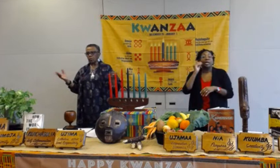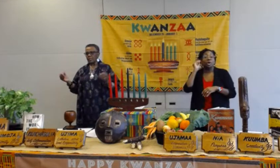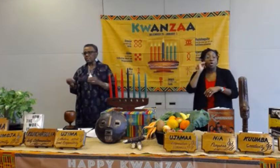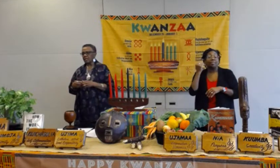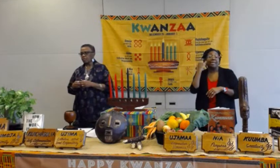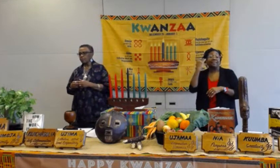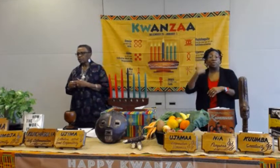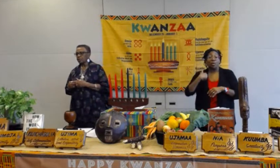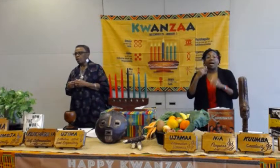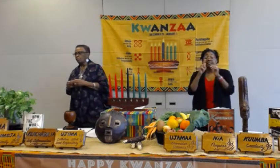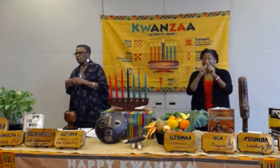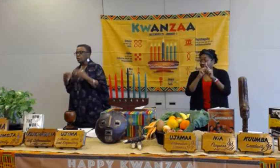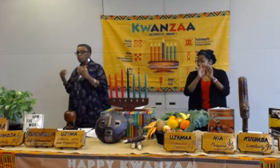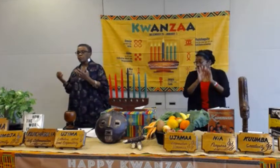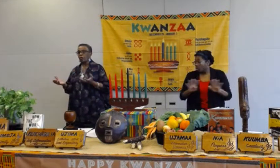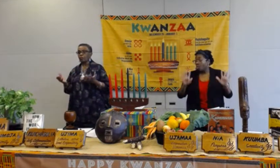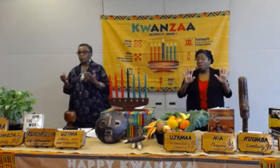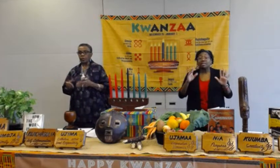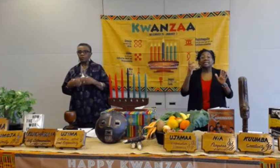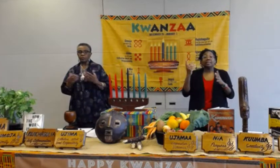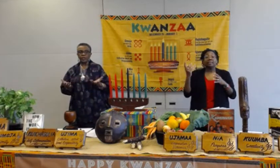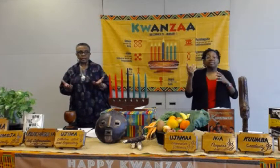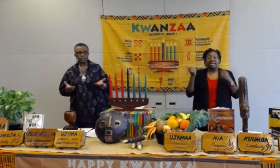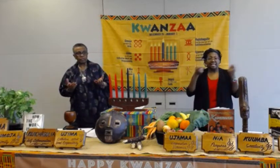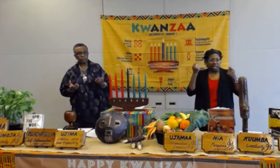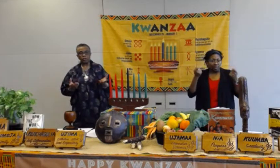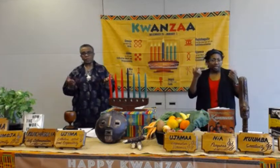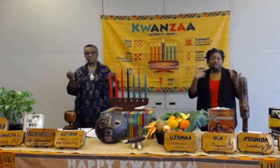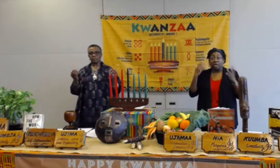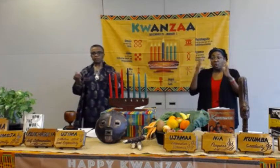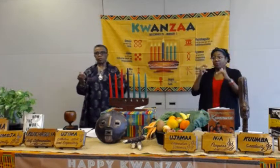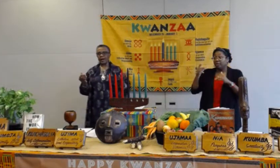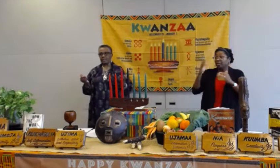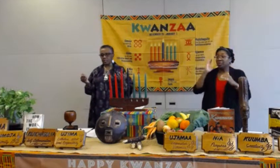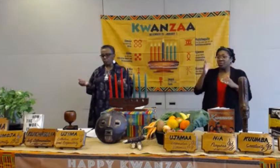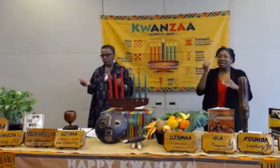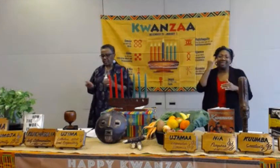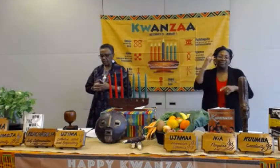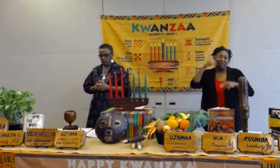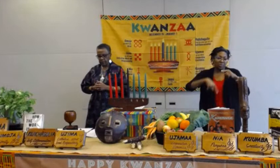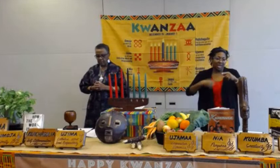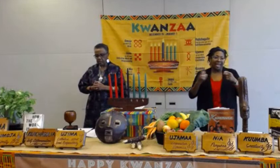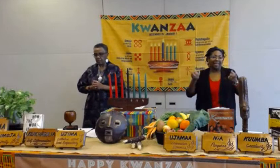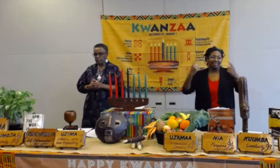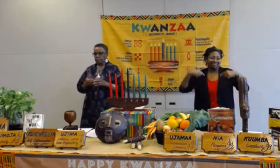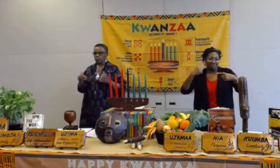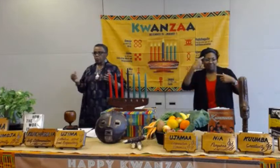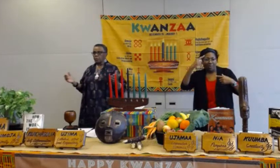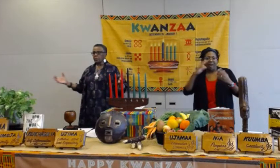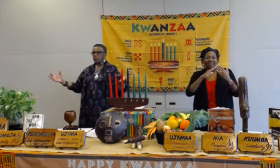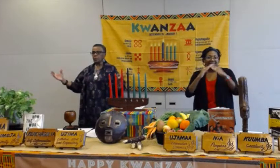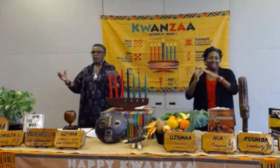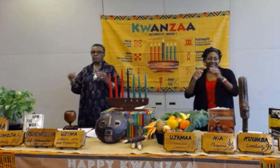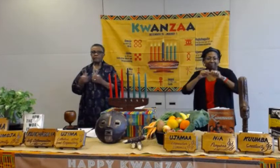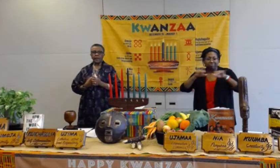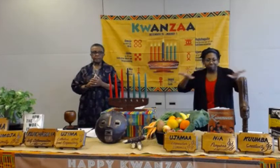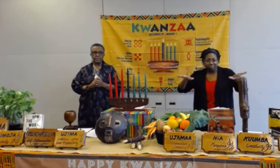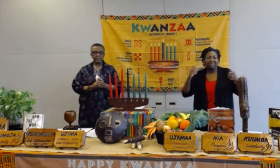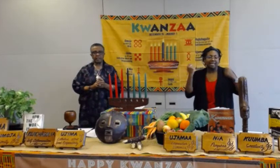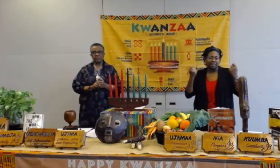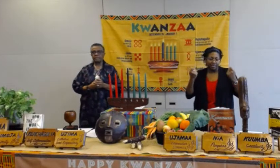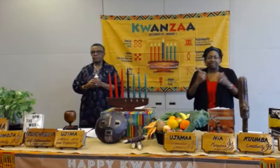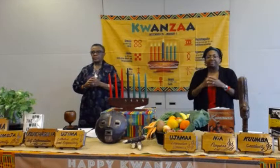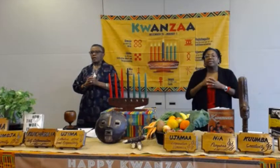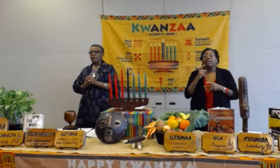are having a Kwanzaa celebration at home, and we certainly hope you will if you're not able to join us for our citywide celebrations, will be when you call your